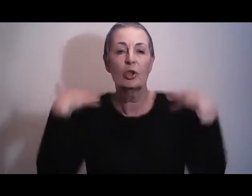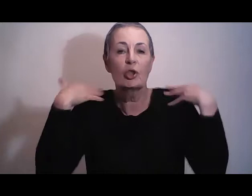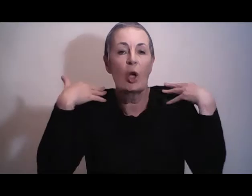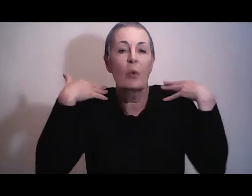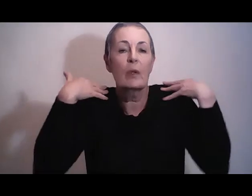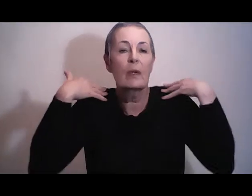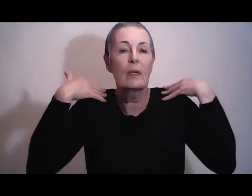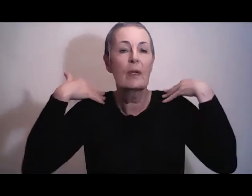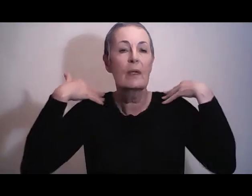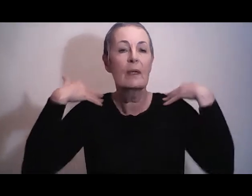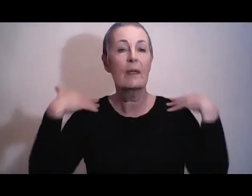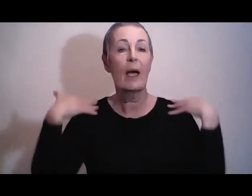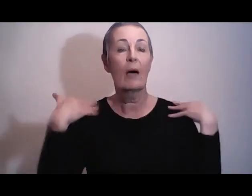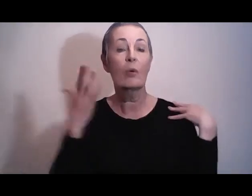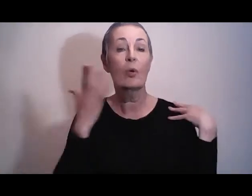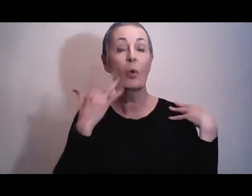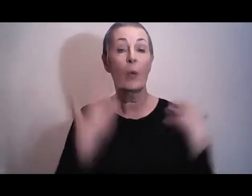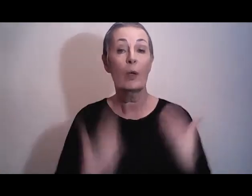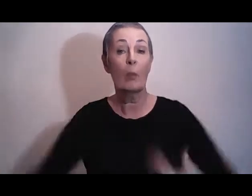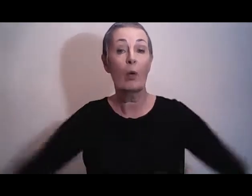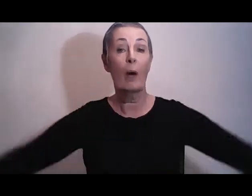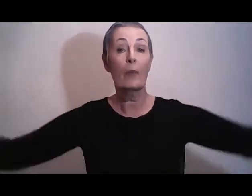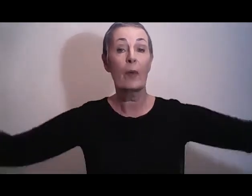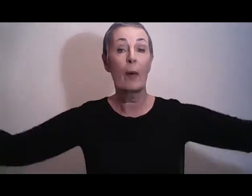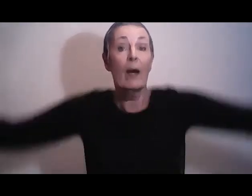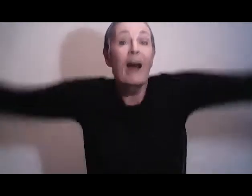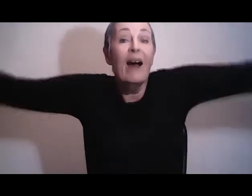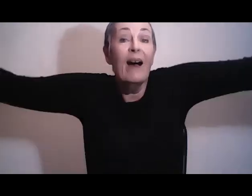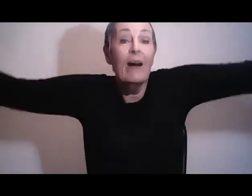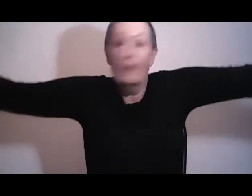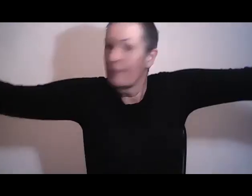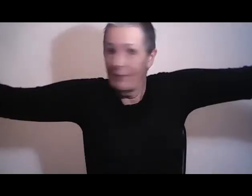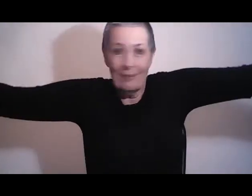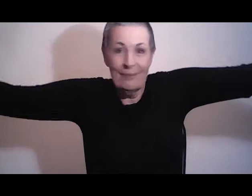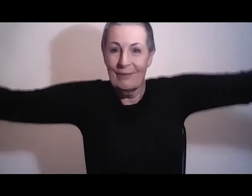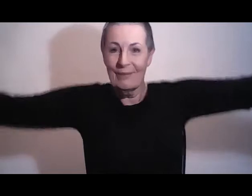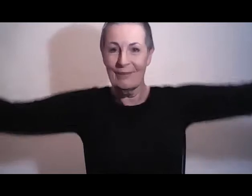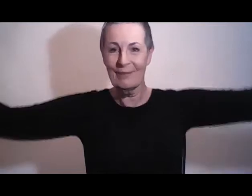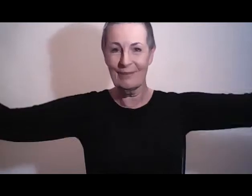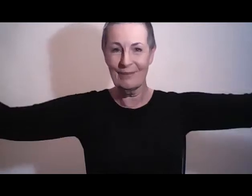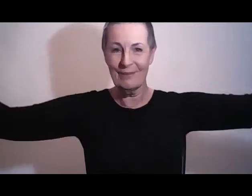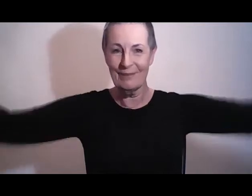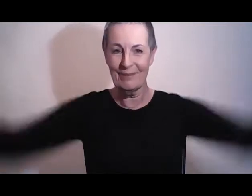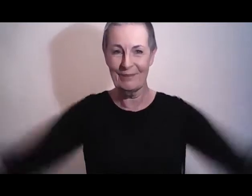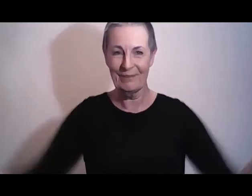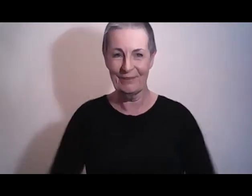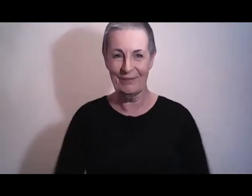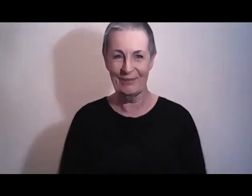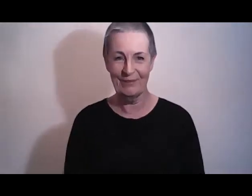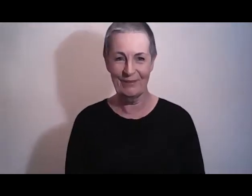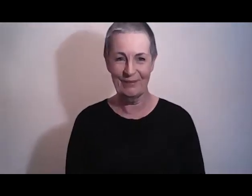Even when you are raising your arms, make sure that your shoulders don't come up, but keep them down.